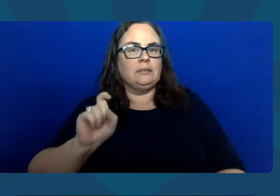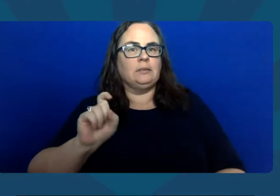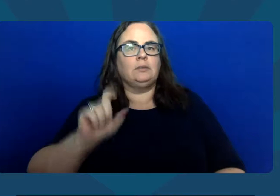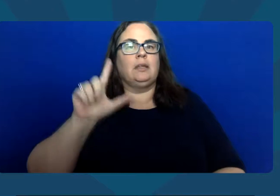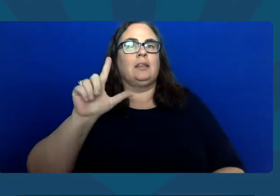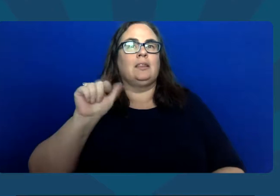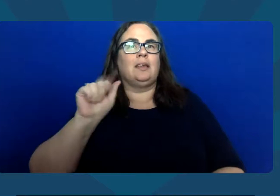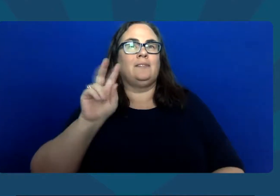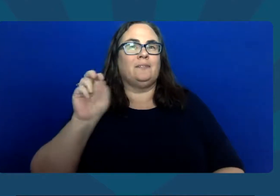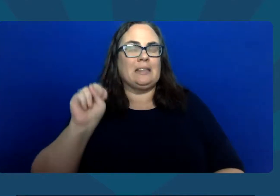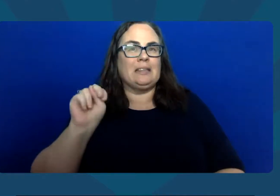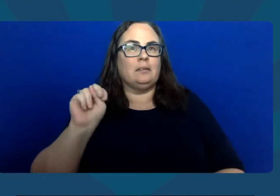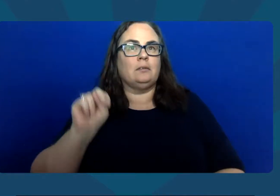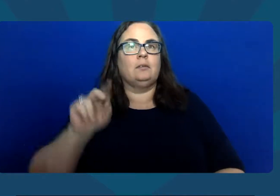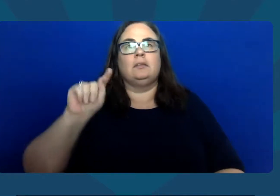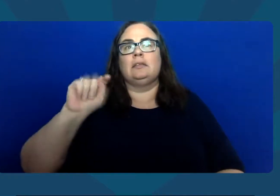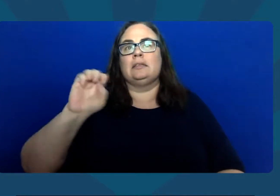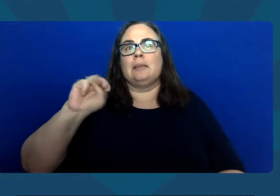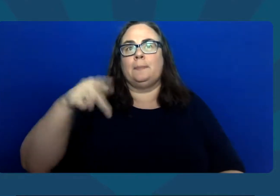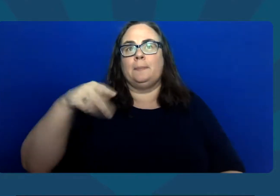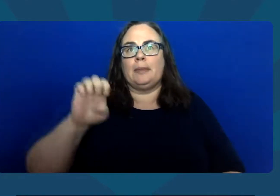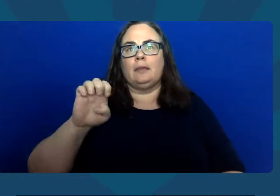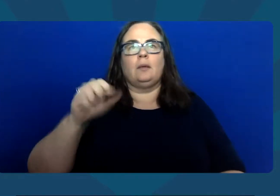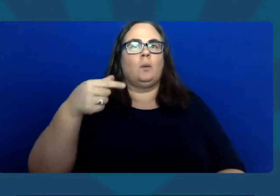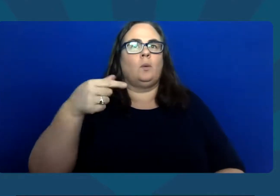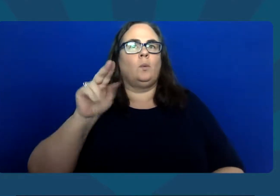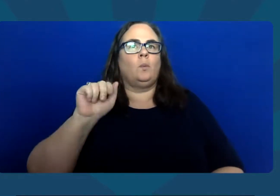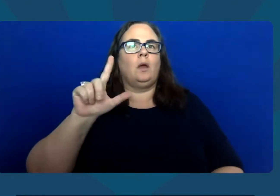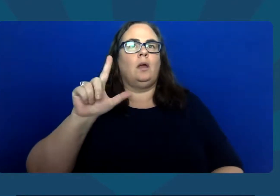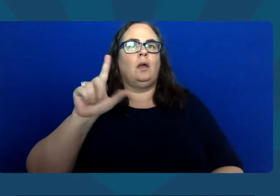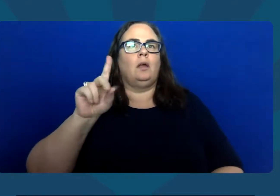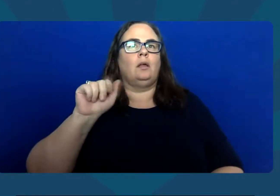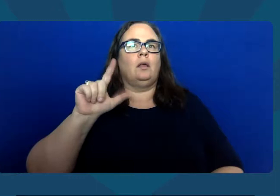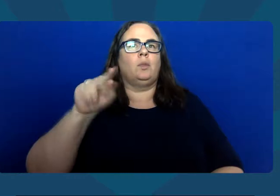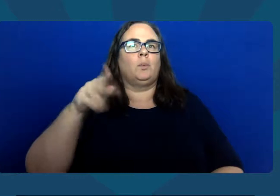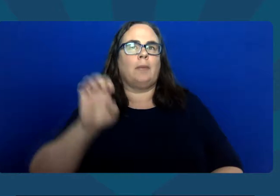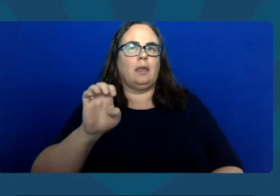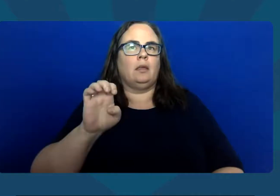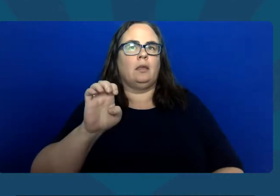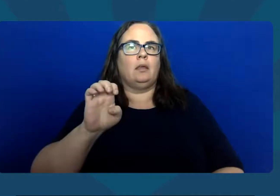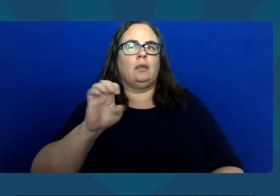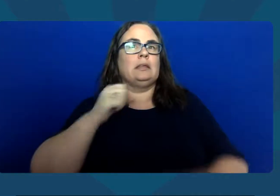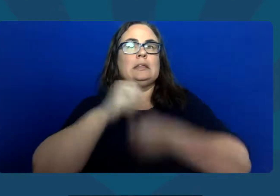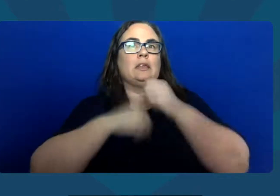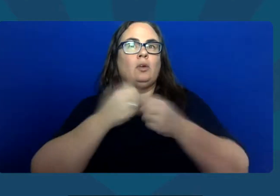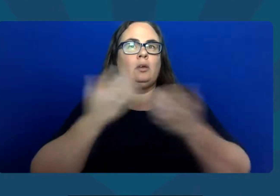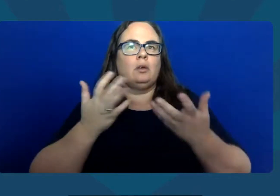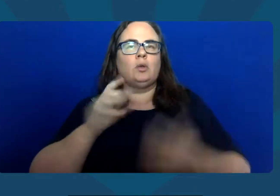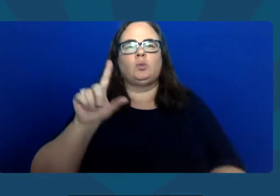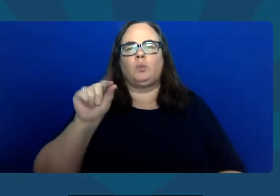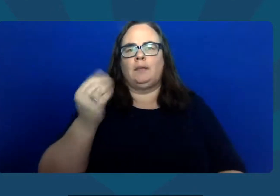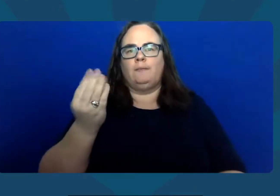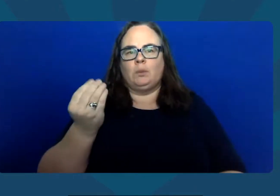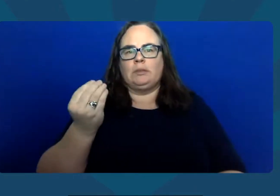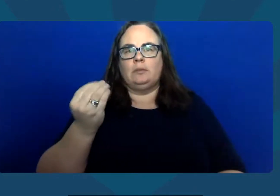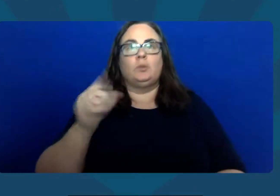Phoenix, Laveen, Tempe, Guadalupe, in